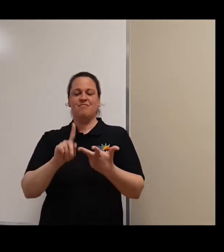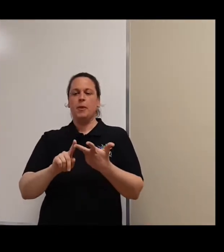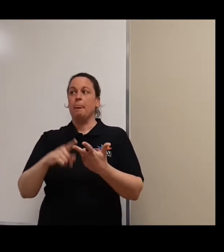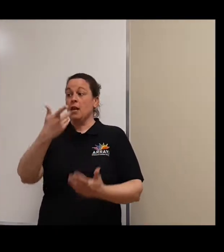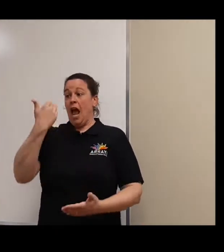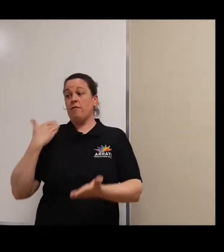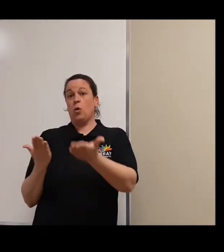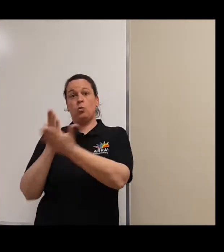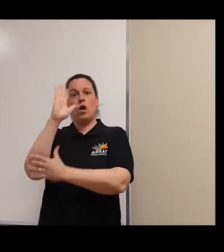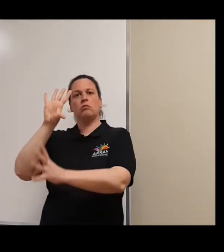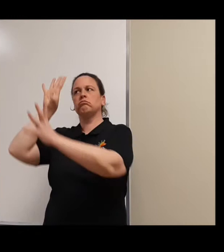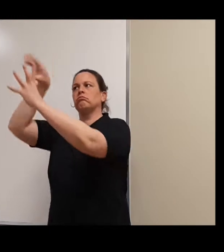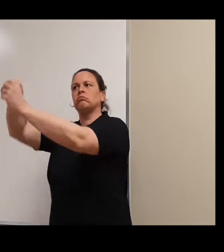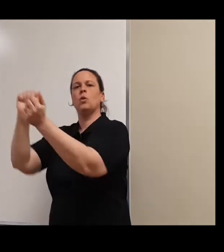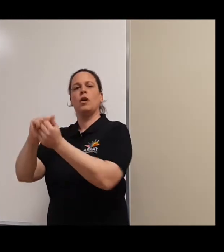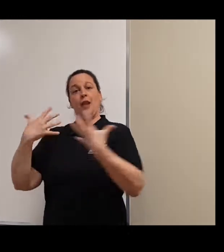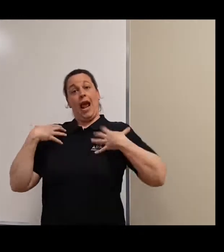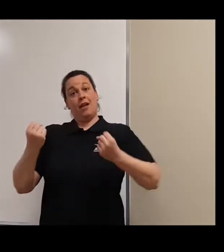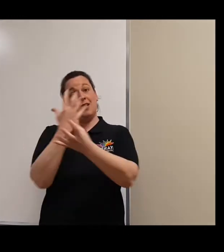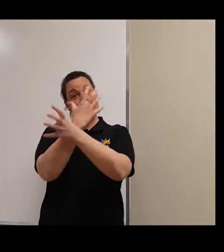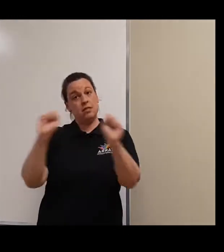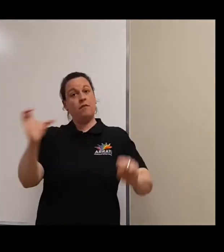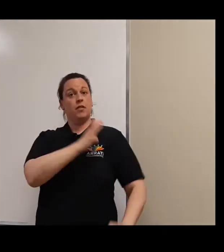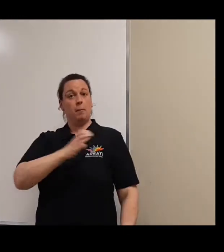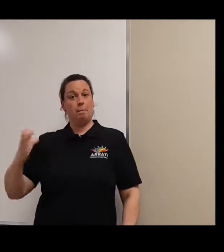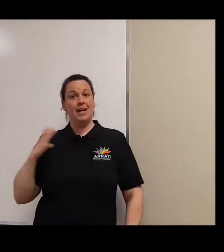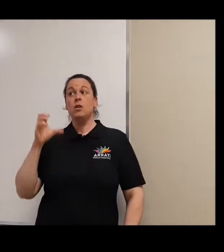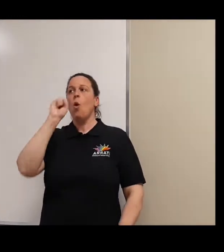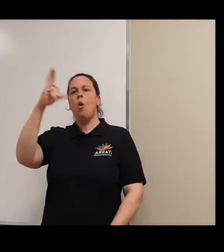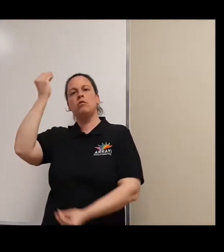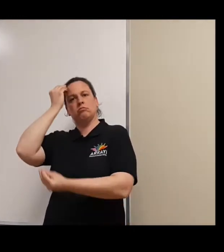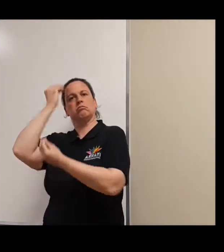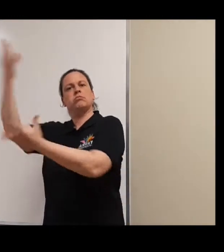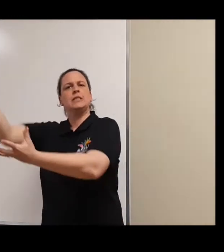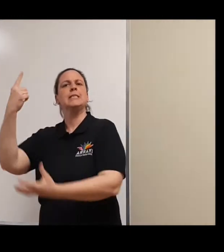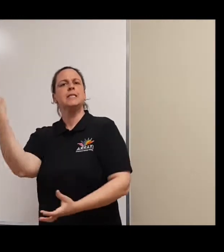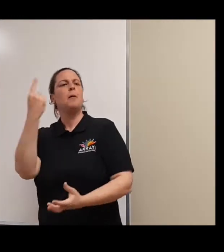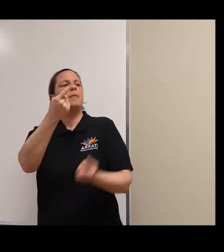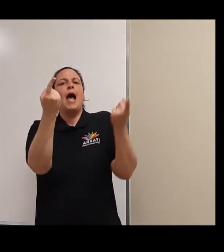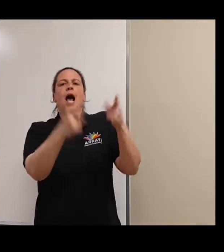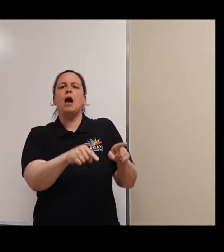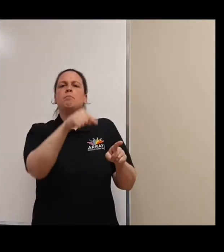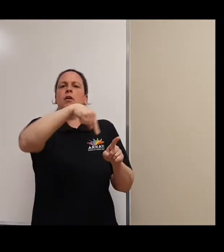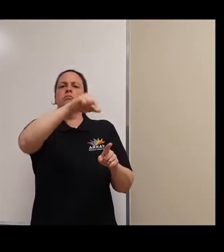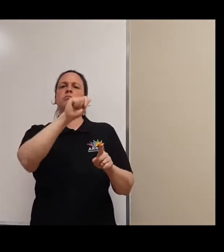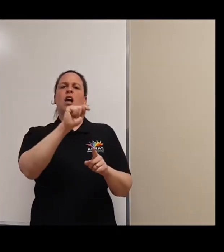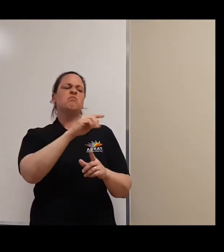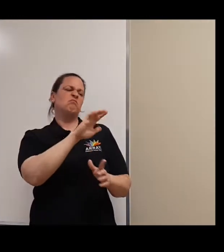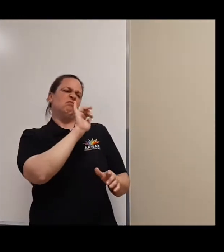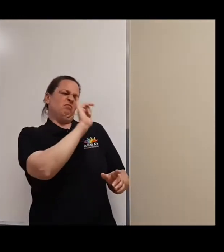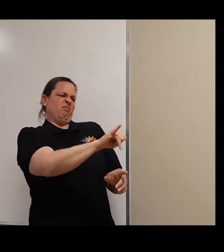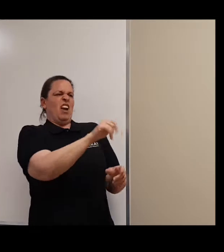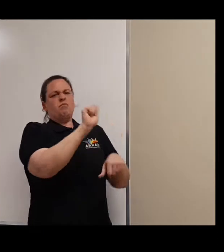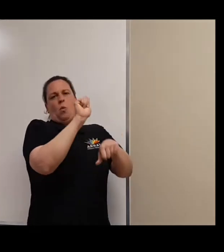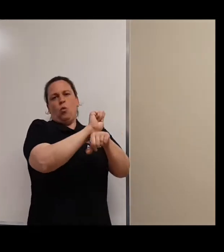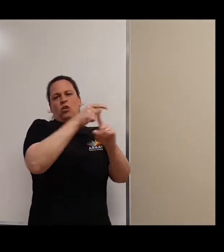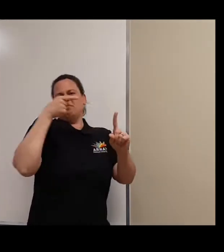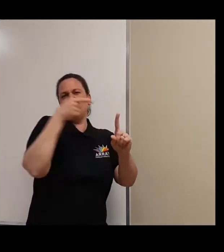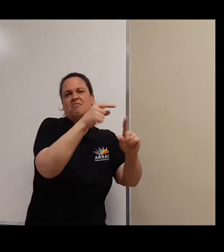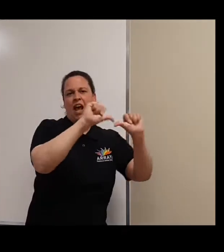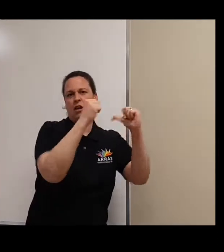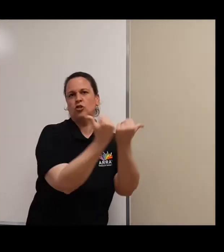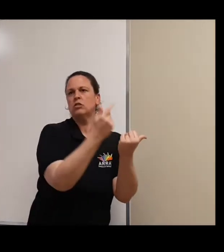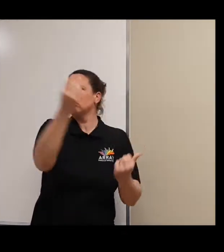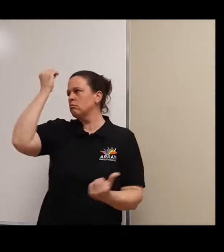is not safe. You have the right to join the Health and Safety Committee at your work. You have the right to bring a concern